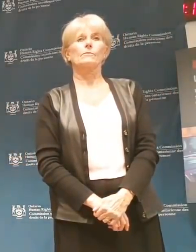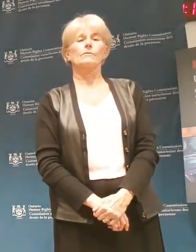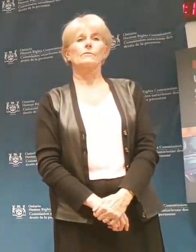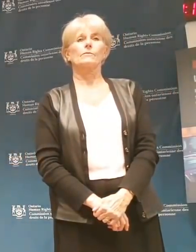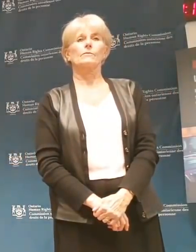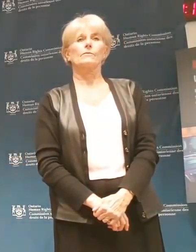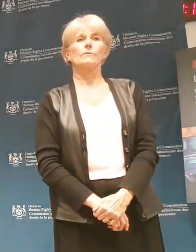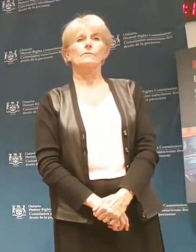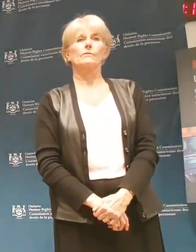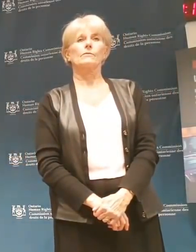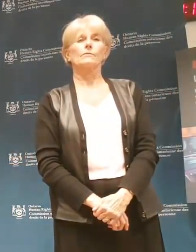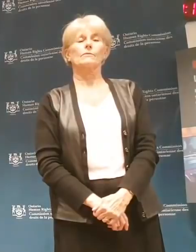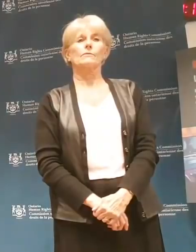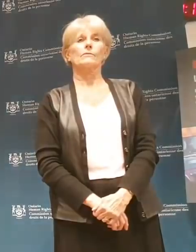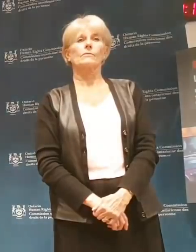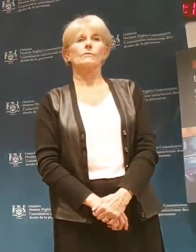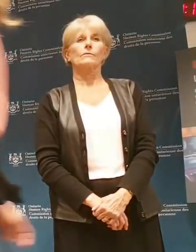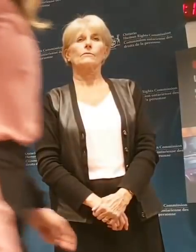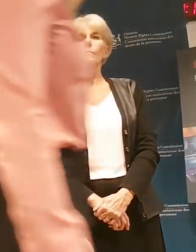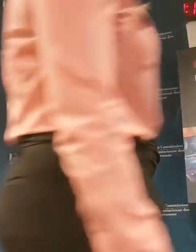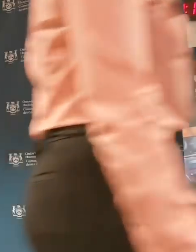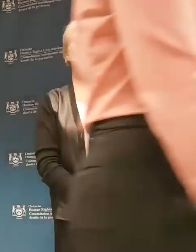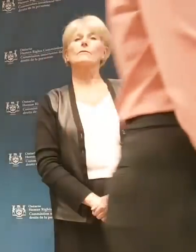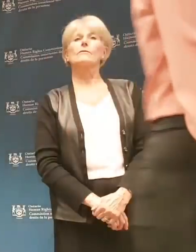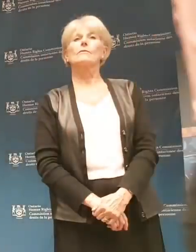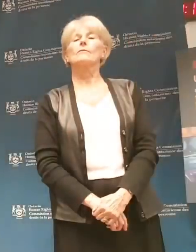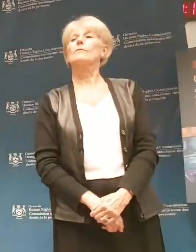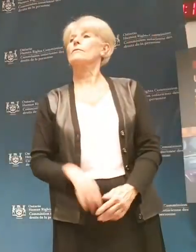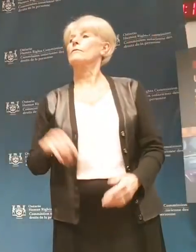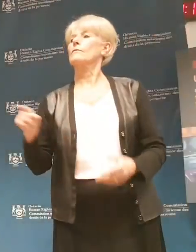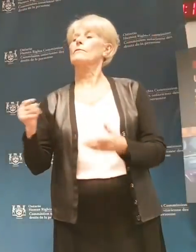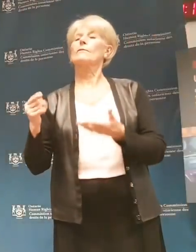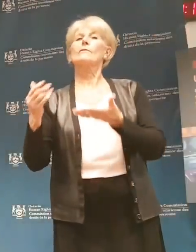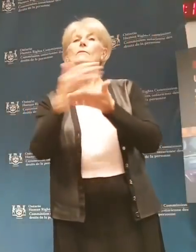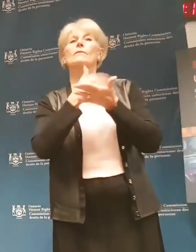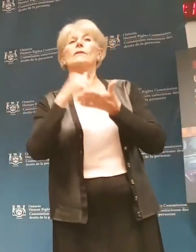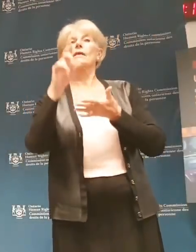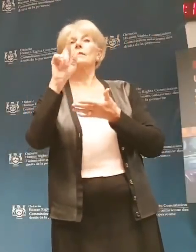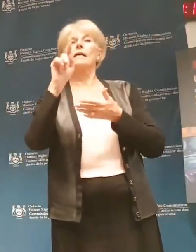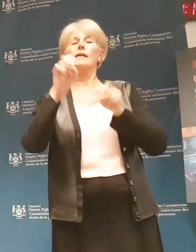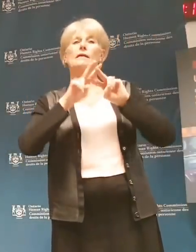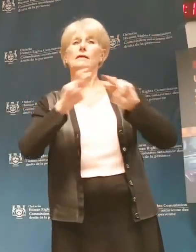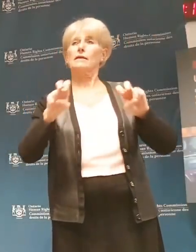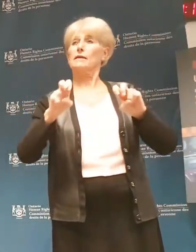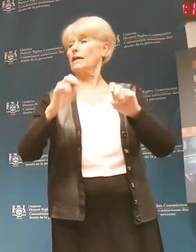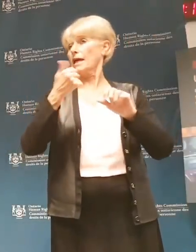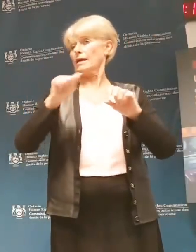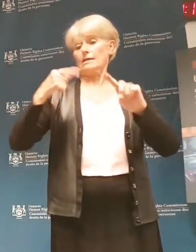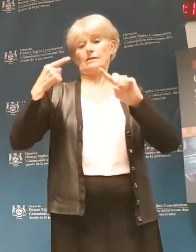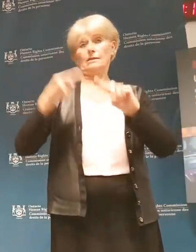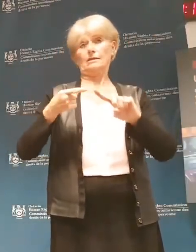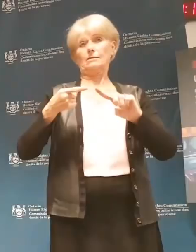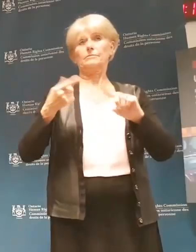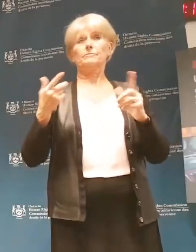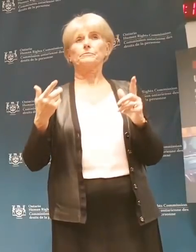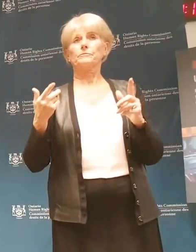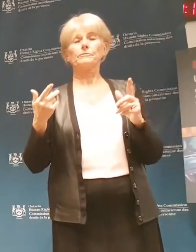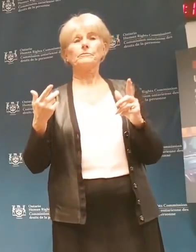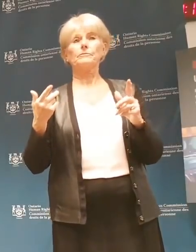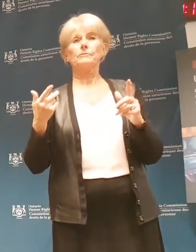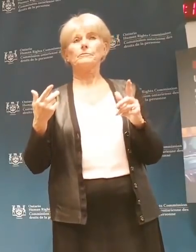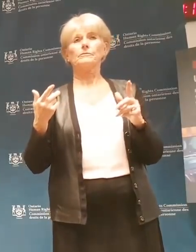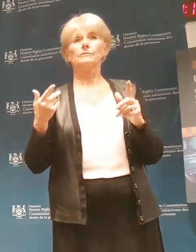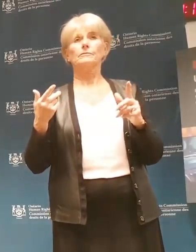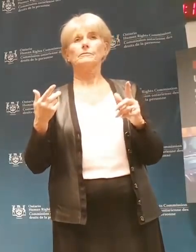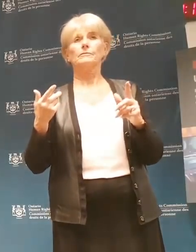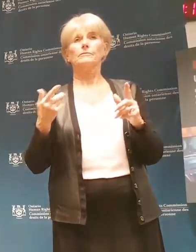I'm just curious to know if any of the data that you've analyzed points towards the fact that, or if there's